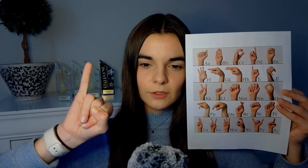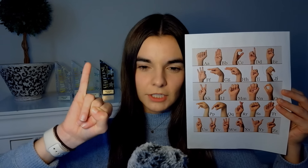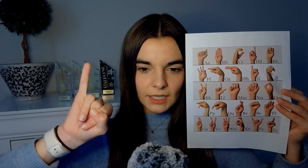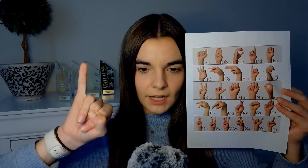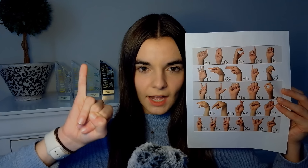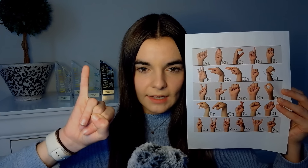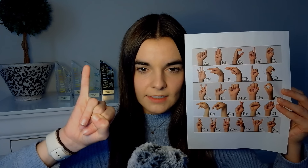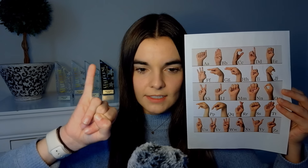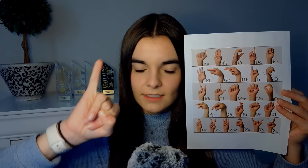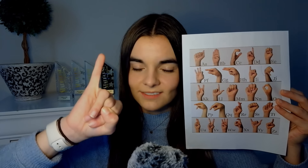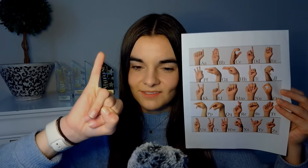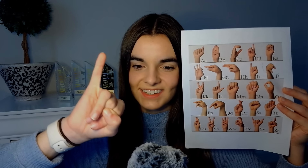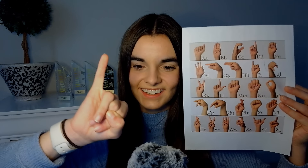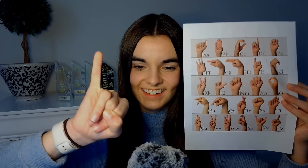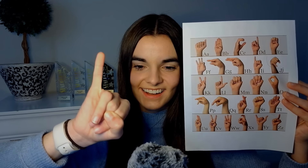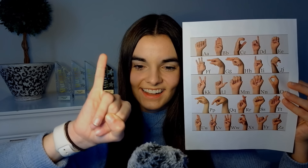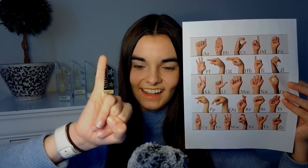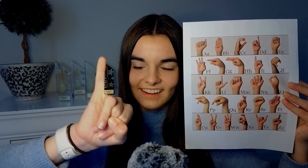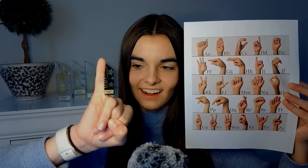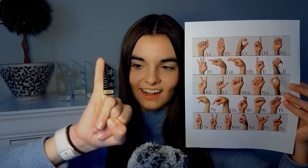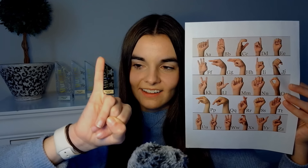drinking high tea. An I.